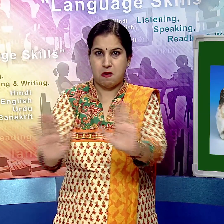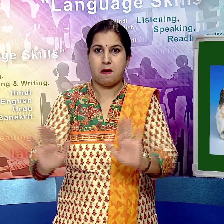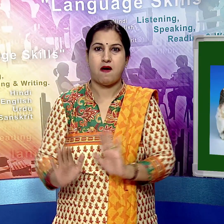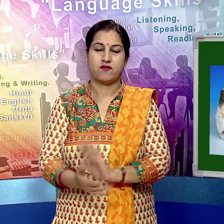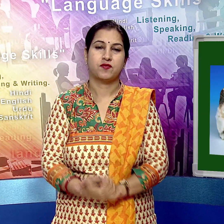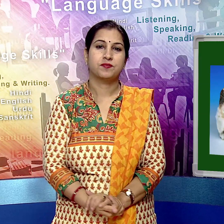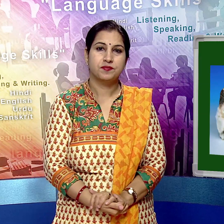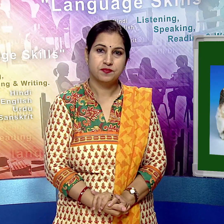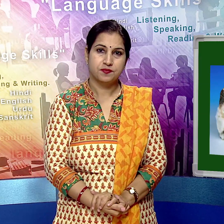food.